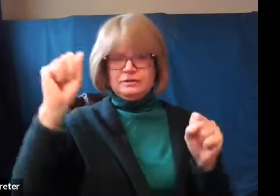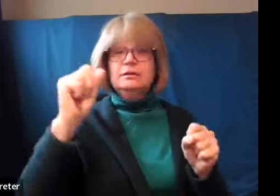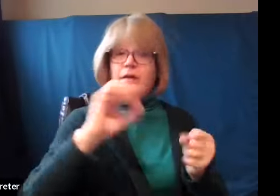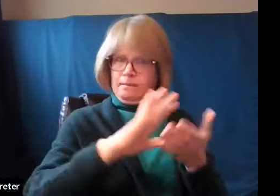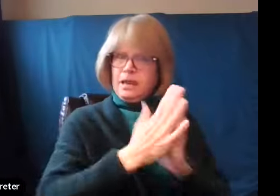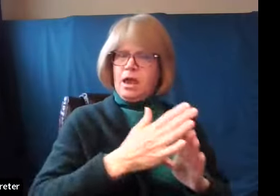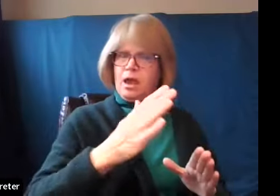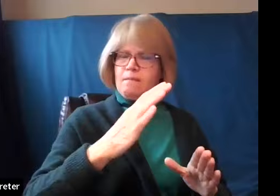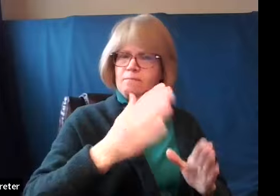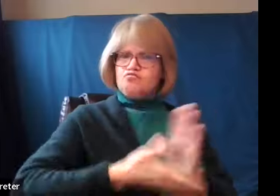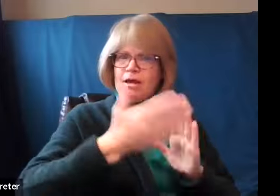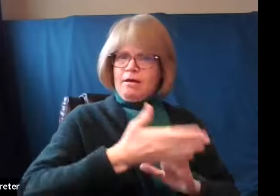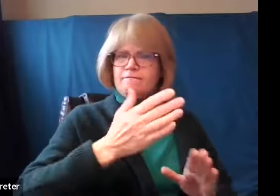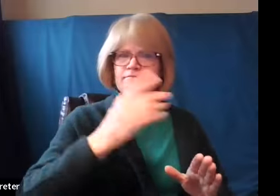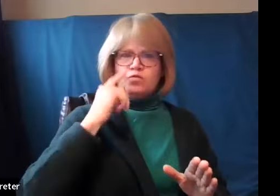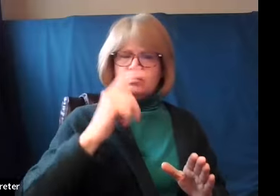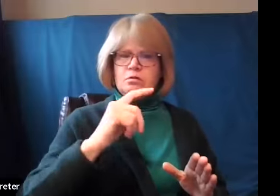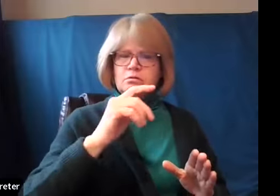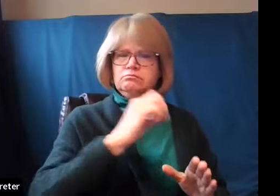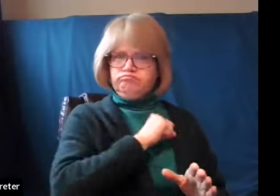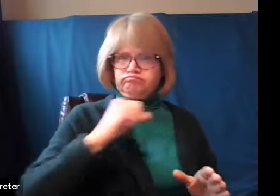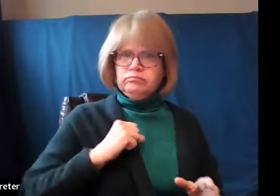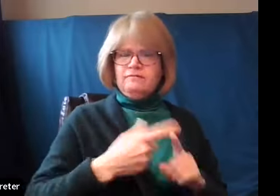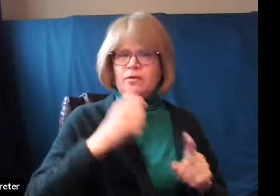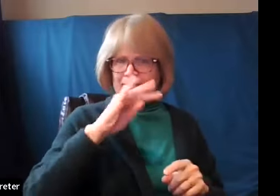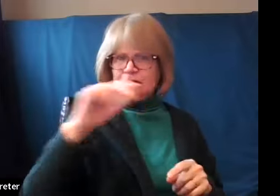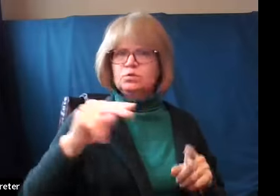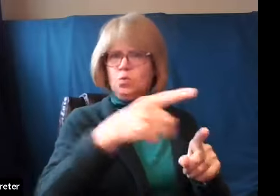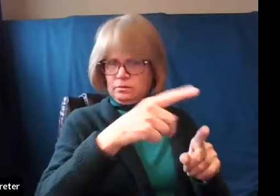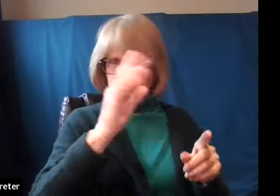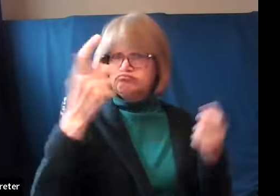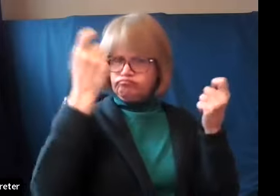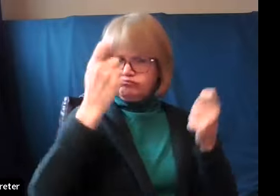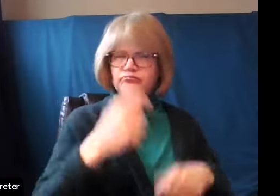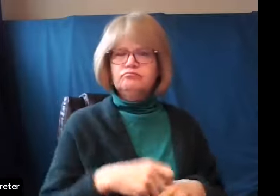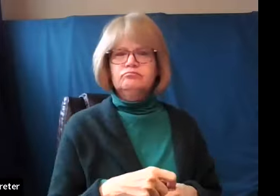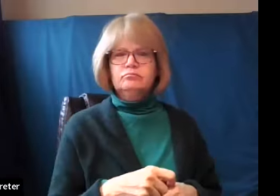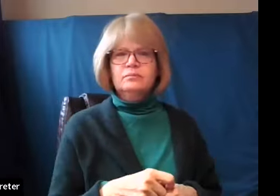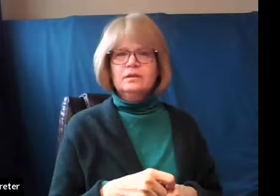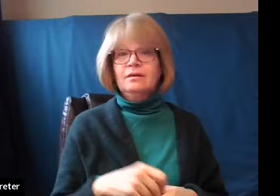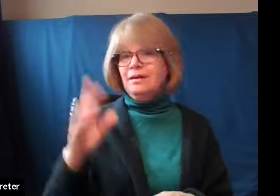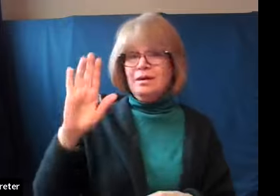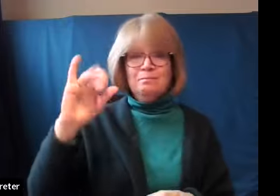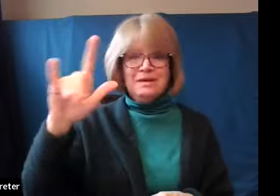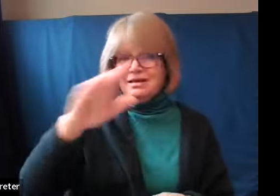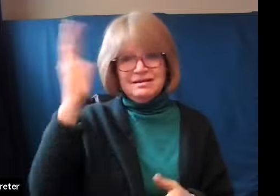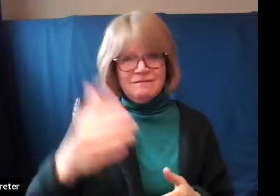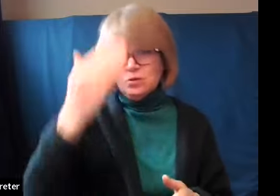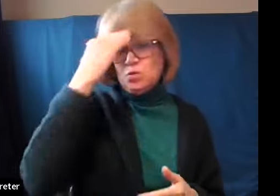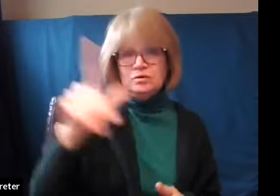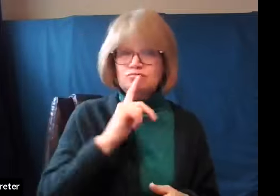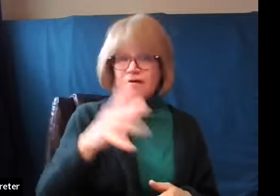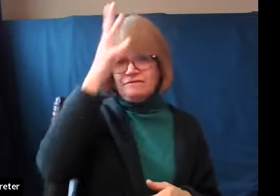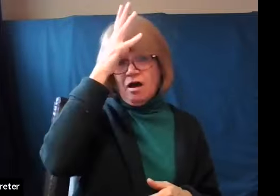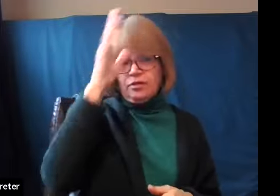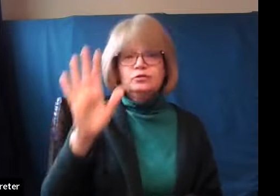times," Billy digressed. Regarding the original man of the house, Billy never knew his real father.